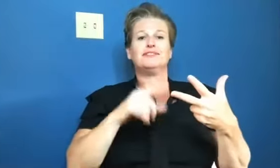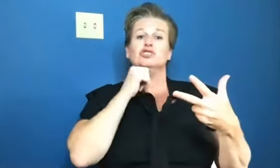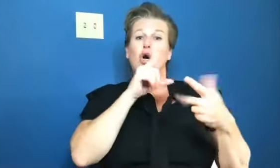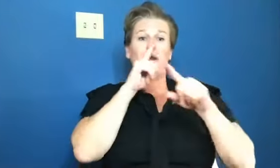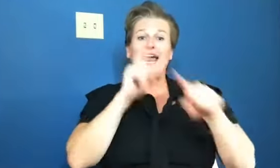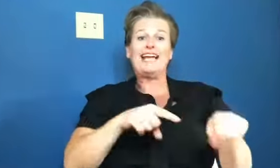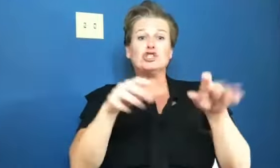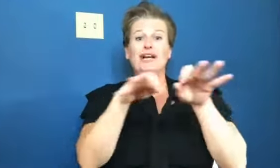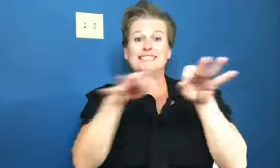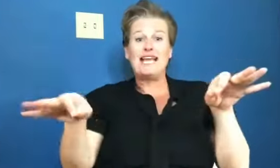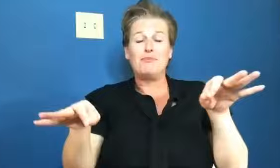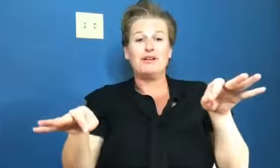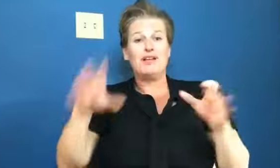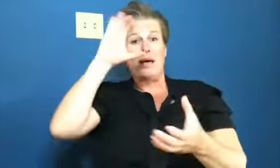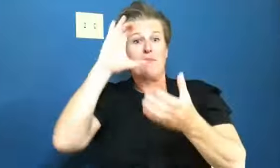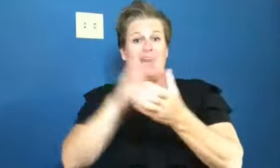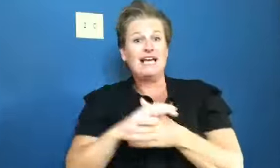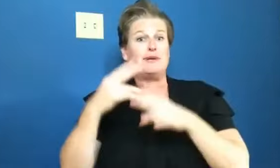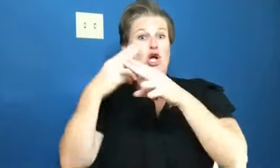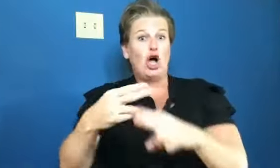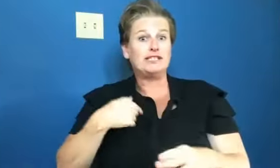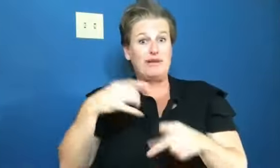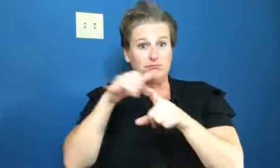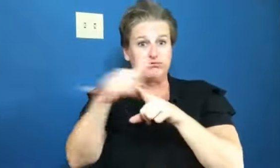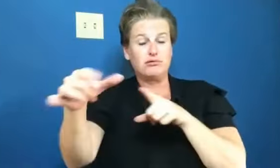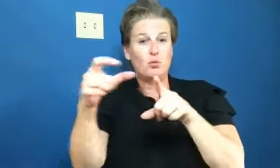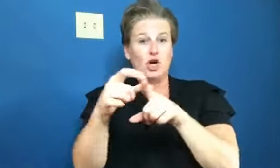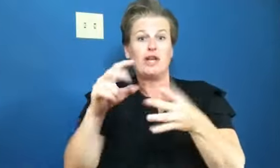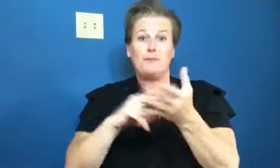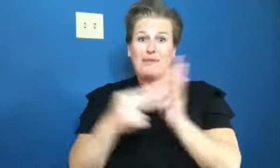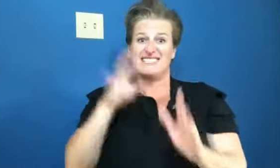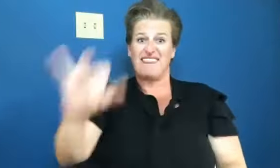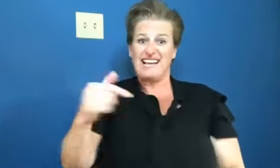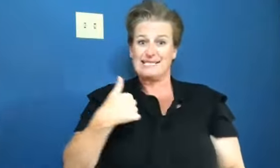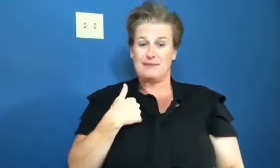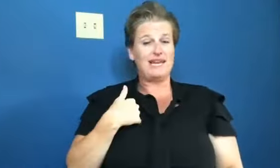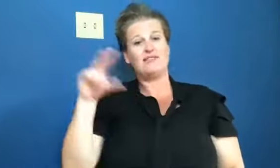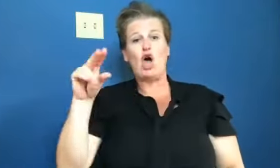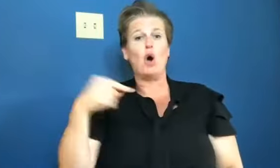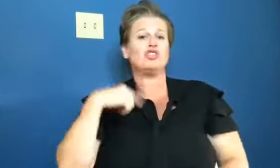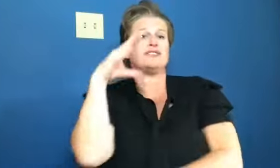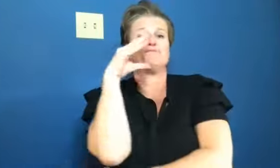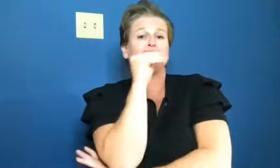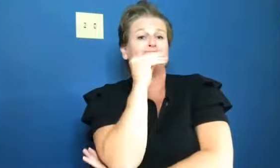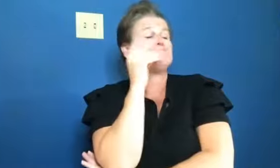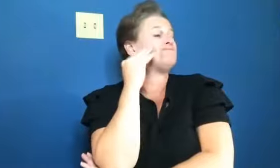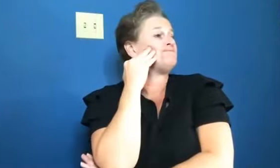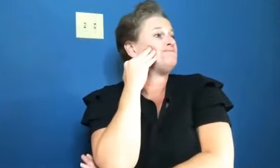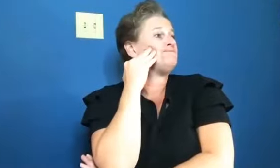four-letter word or a chair or anything else doesn't mean that I am a chair, and to keep my mouth shut and start practicing restraint of pen and tongue. She